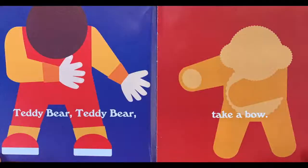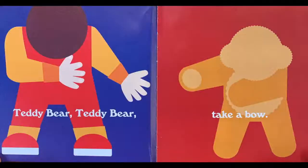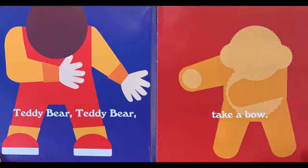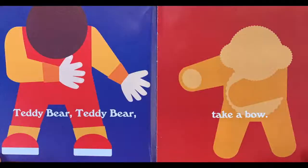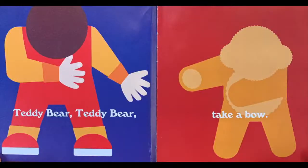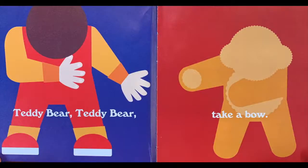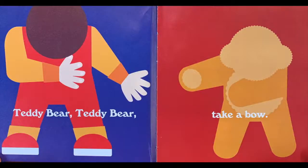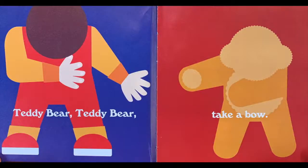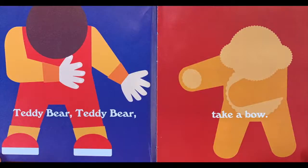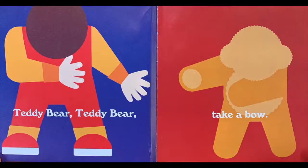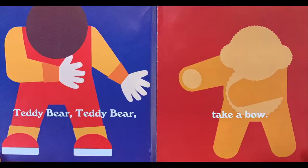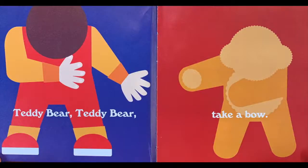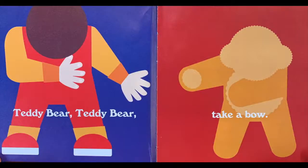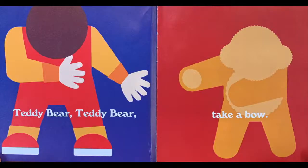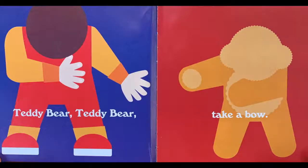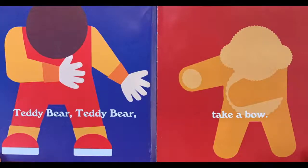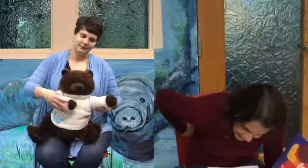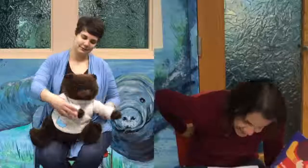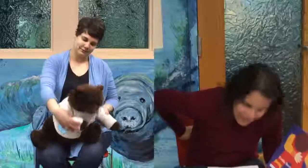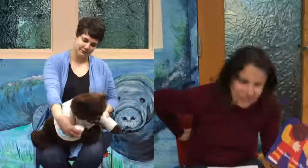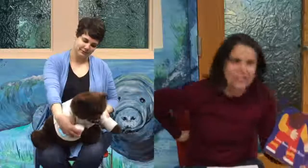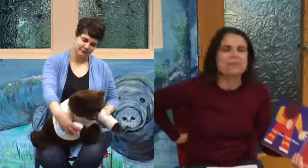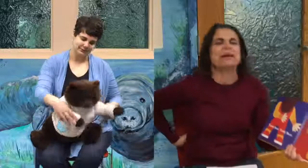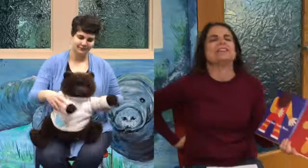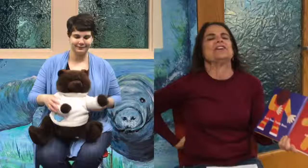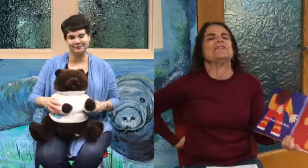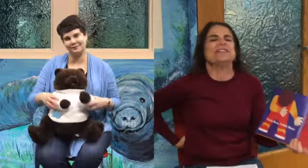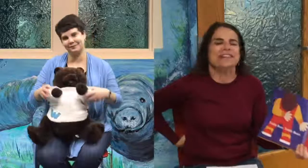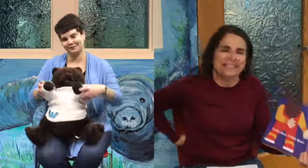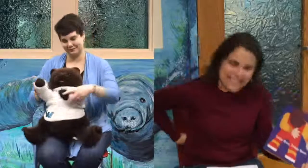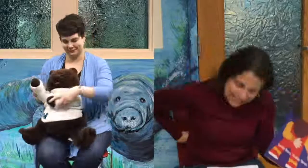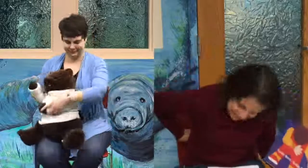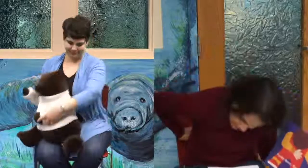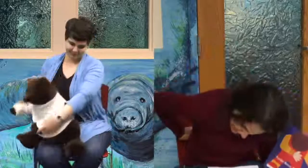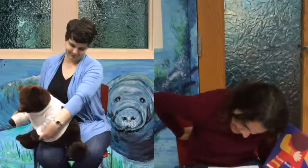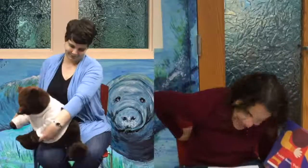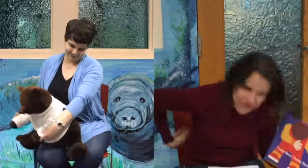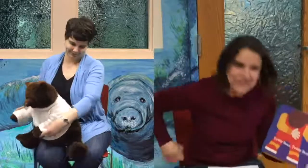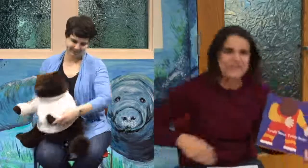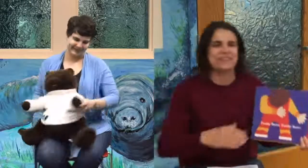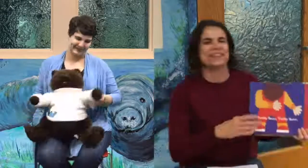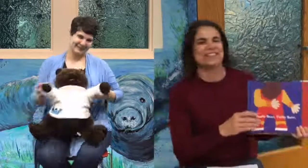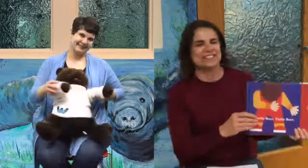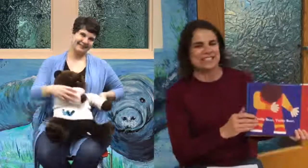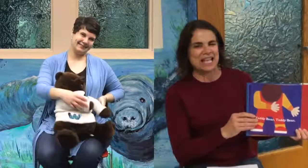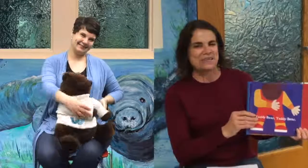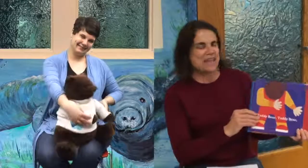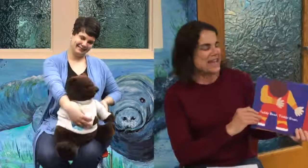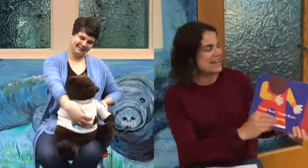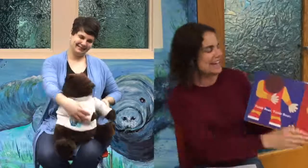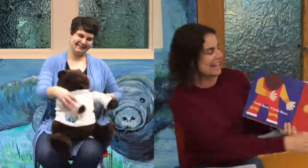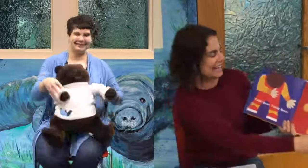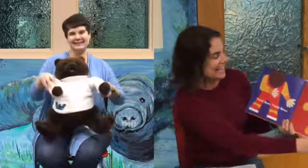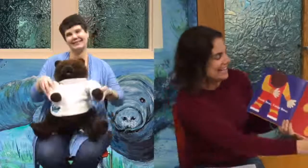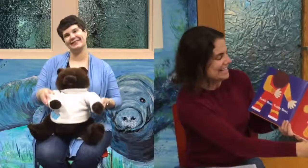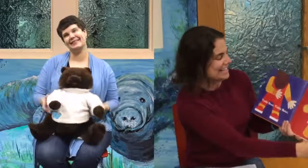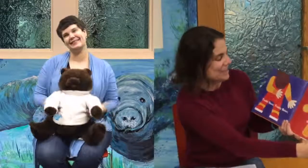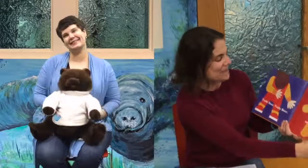Teddy bear, take a bow. So you're gonna bend over and take a little bow, just like Bear. Good job, Bear.